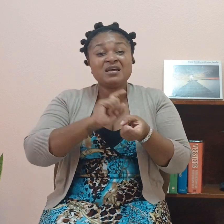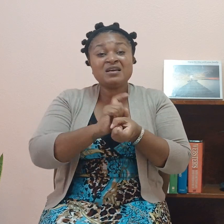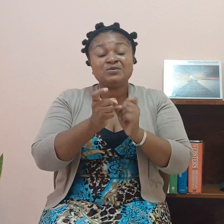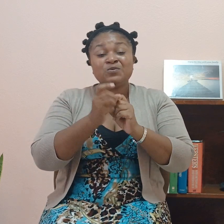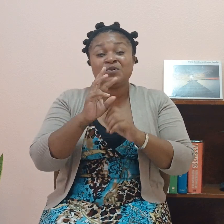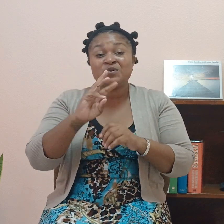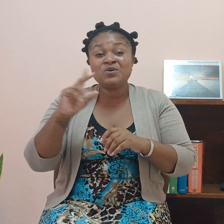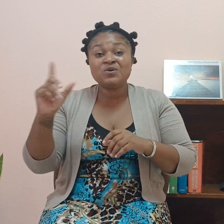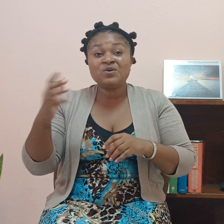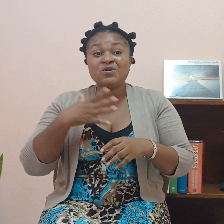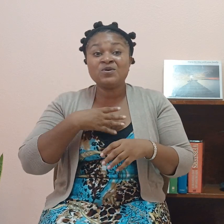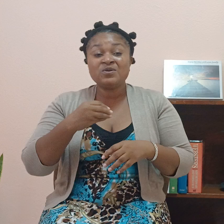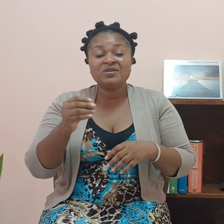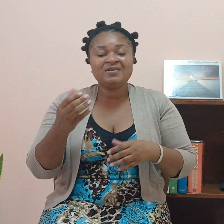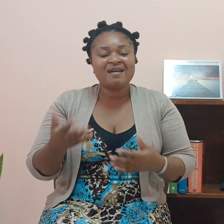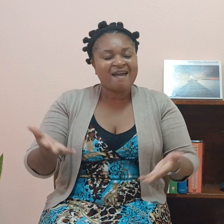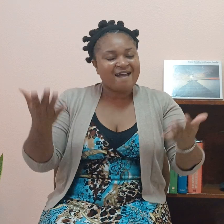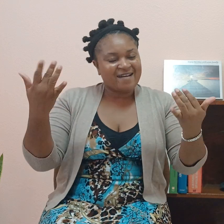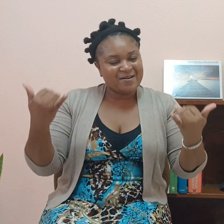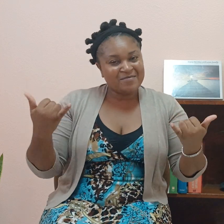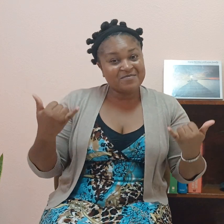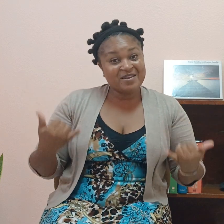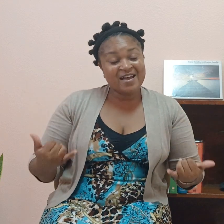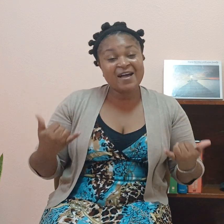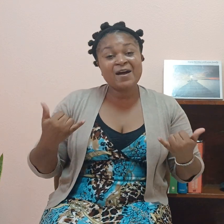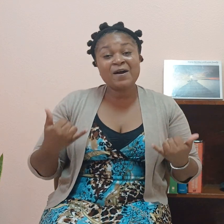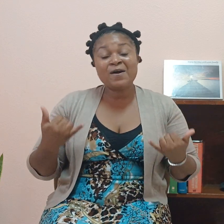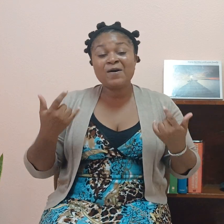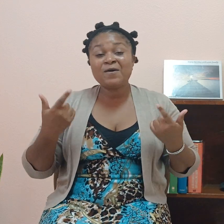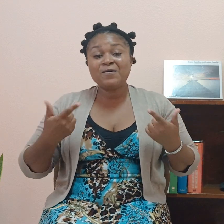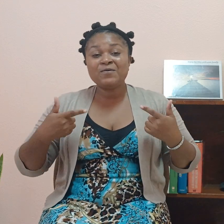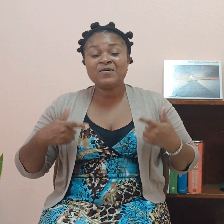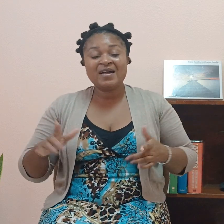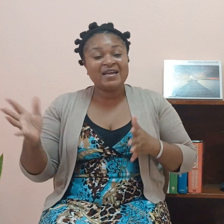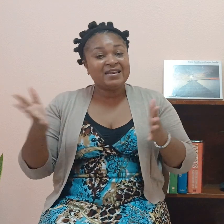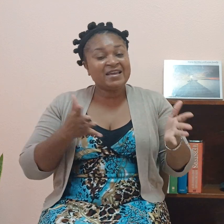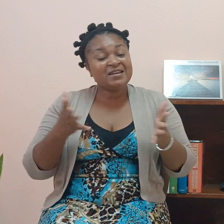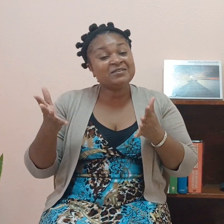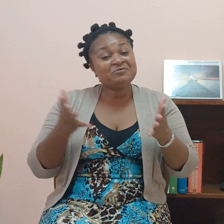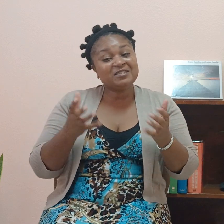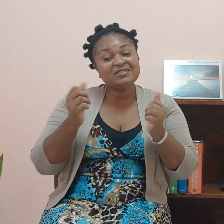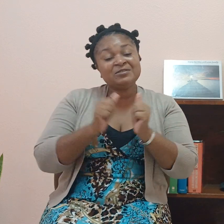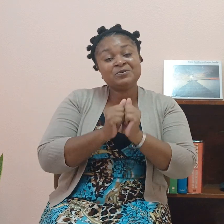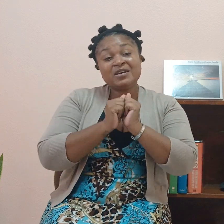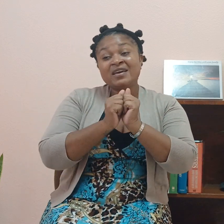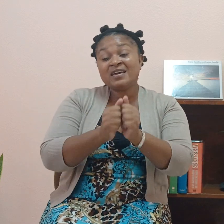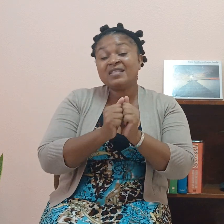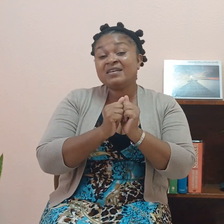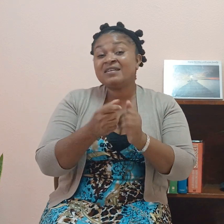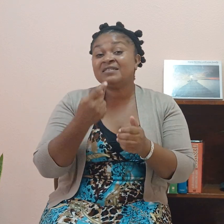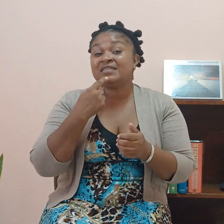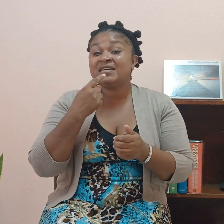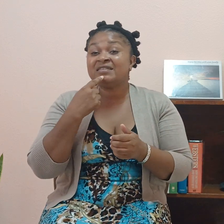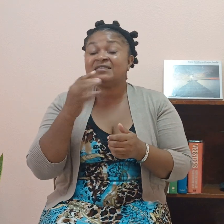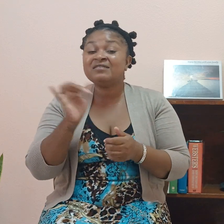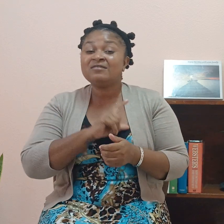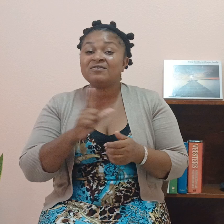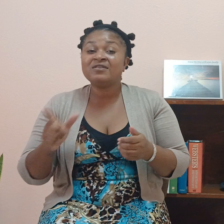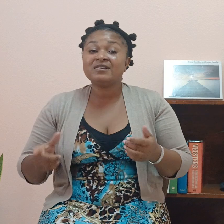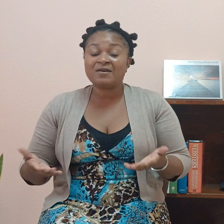as wool. Come now, let us reason together, says the Lord.